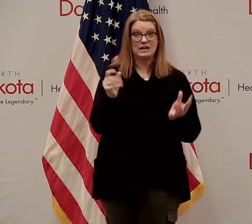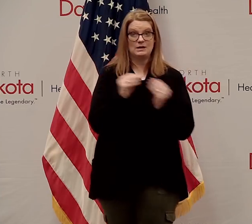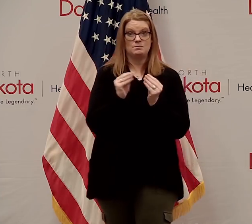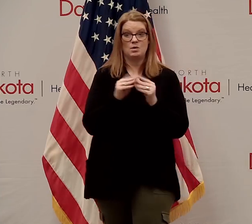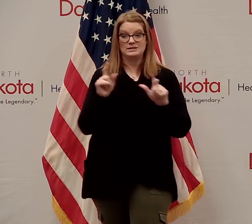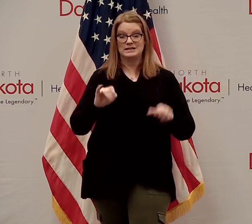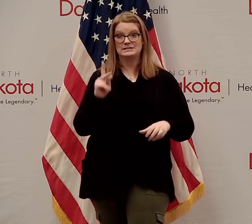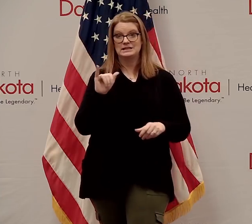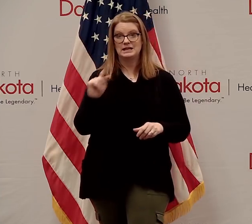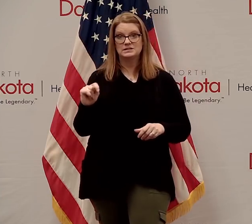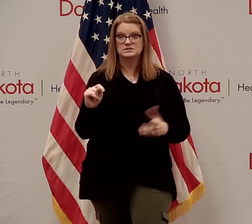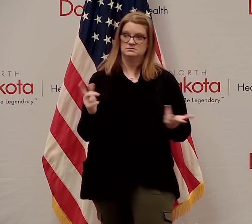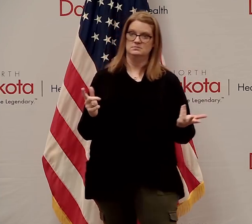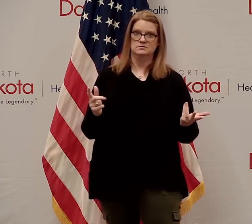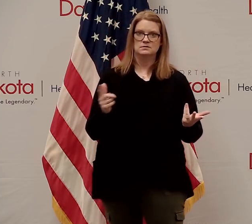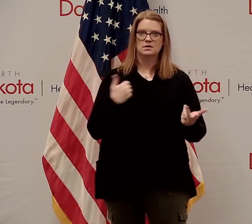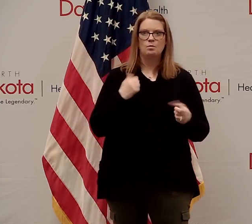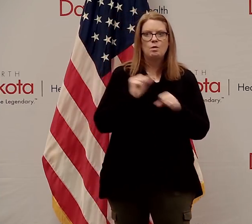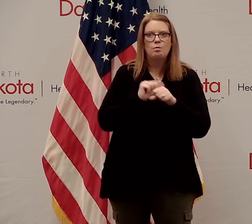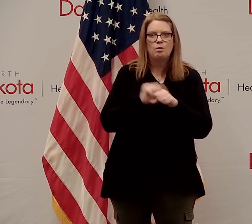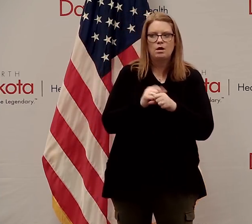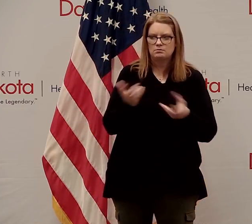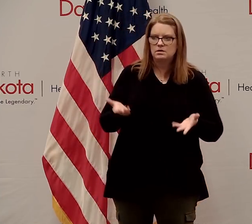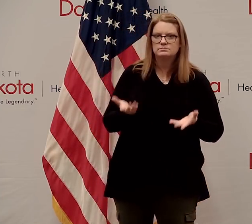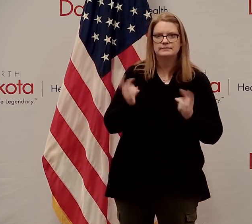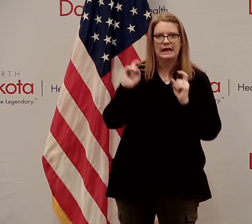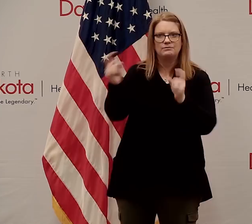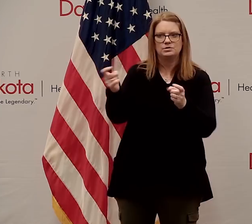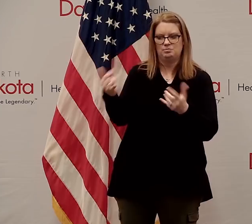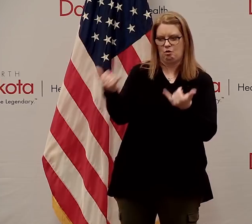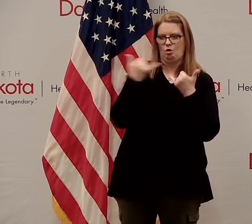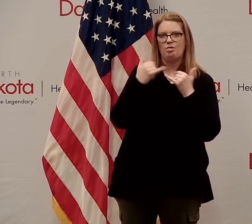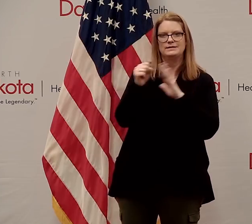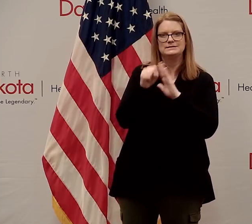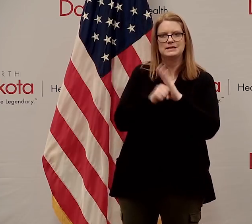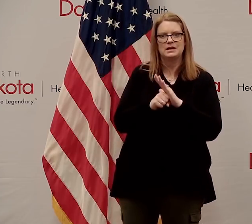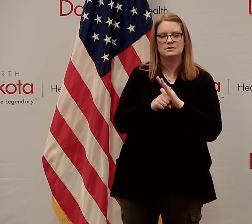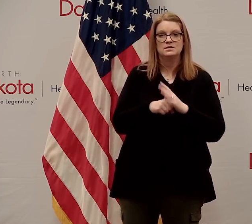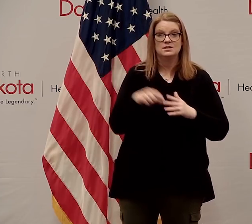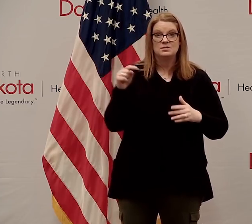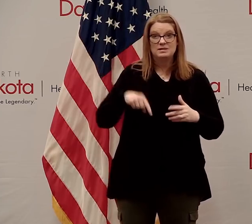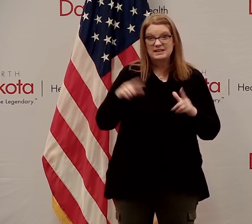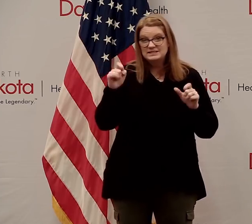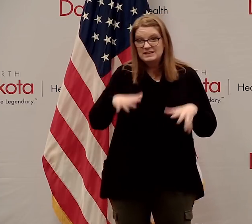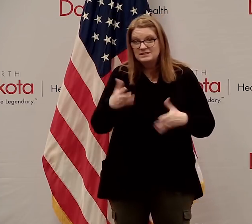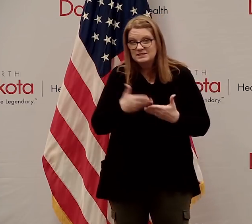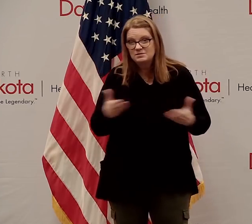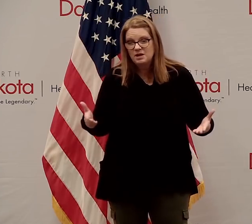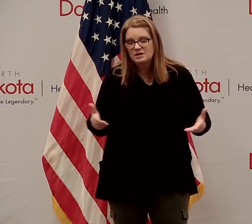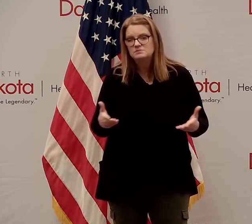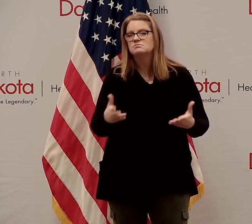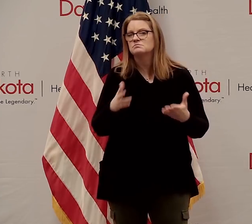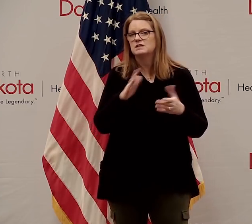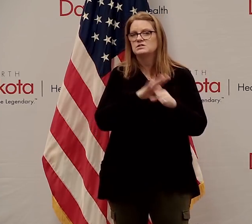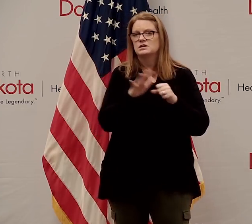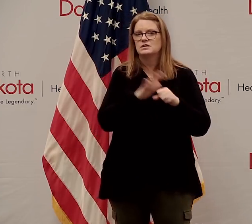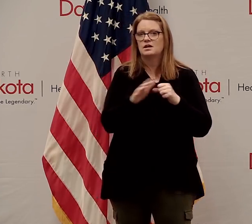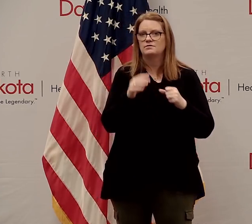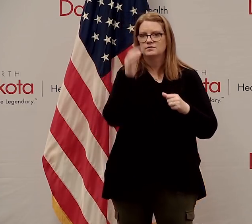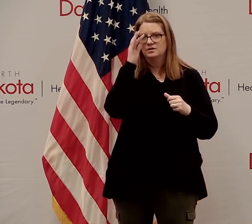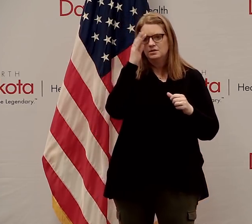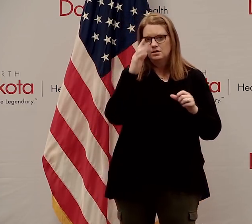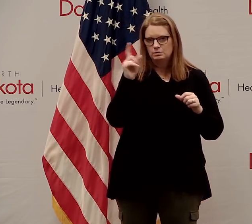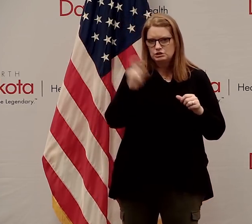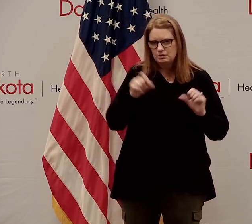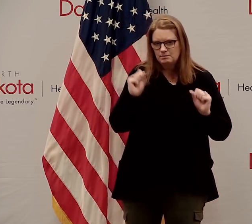us at the state. We'll work to get them for you. But there is an ample amount of testing supplies in this country for us to get above 1,000 a day, and we